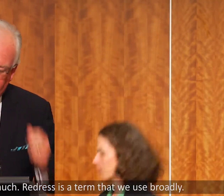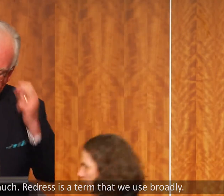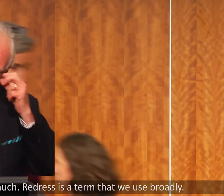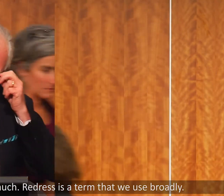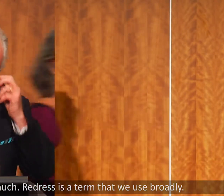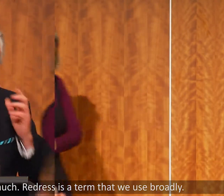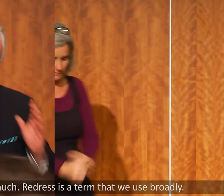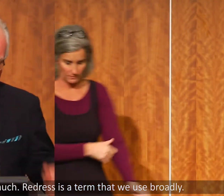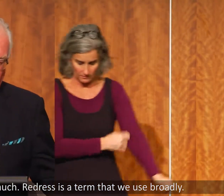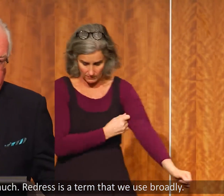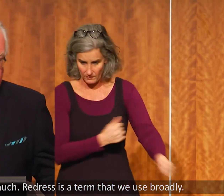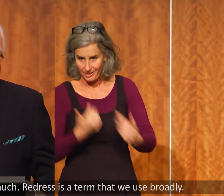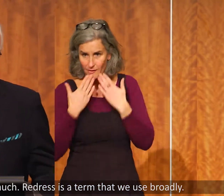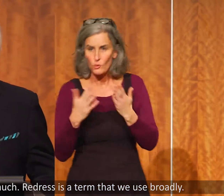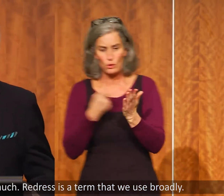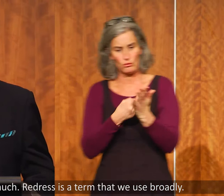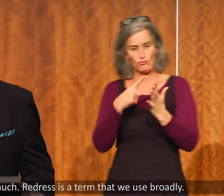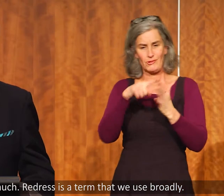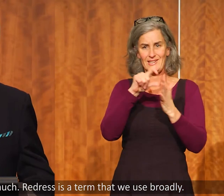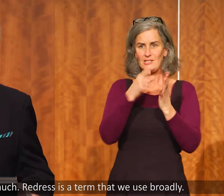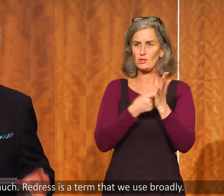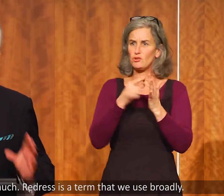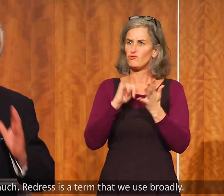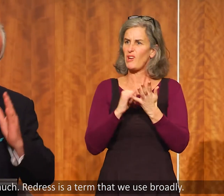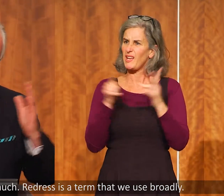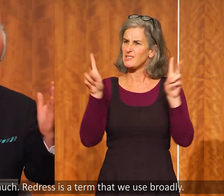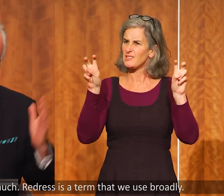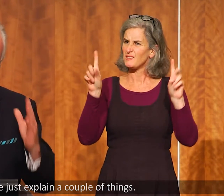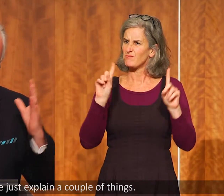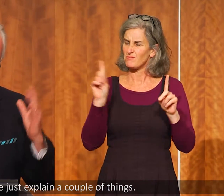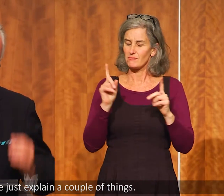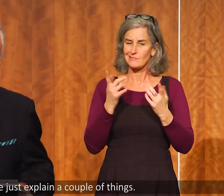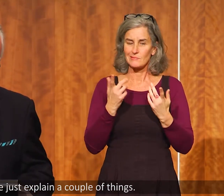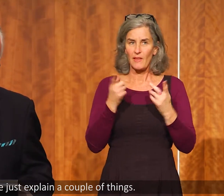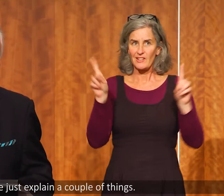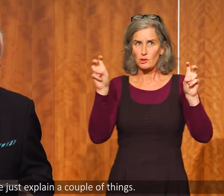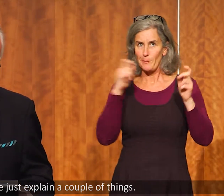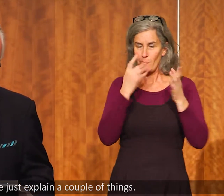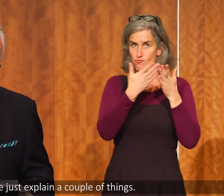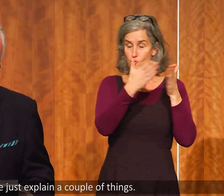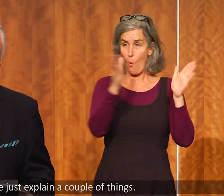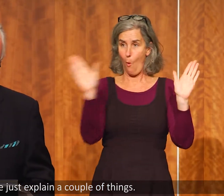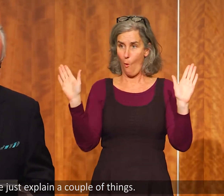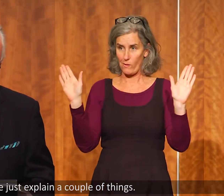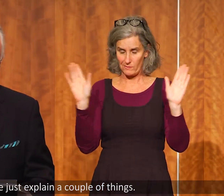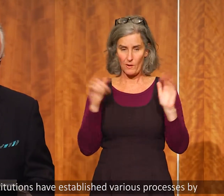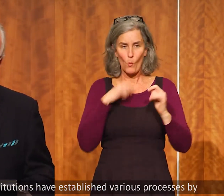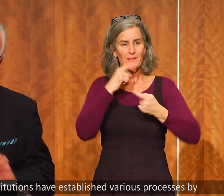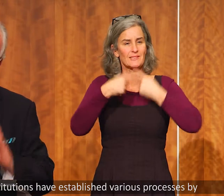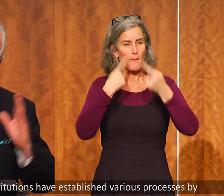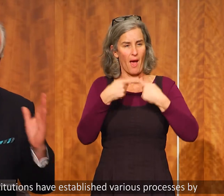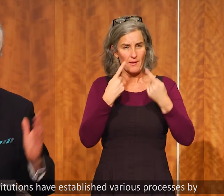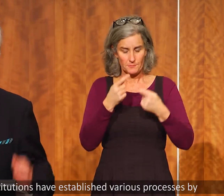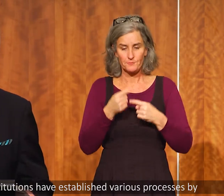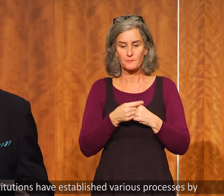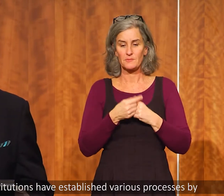Thank you very much. Redress is a term that we're using broadly. Let me just explain a couple of things. A number